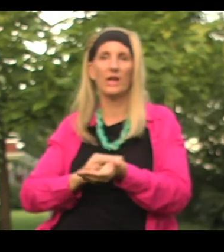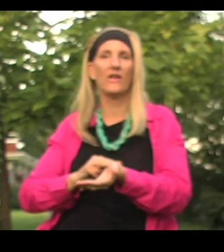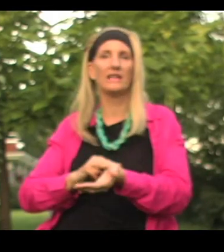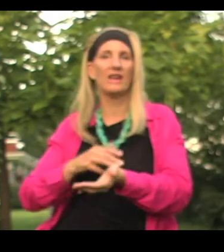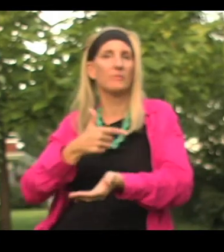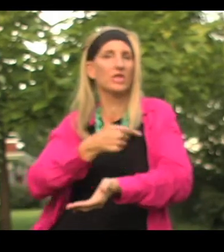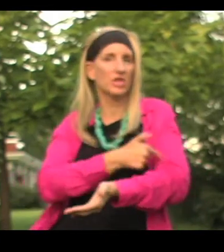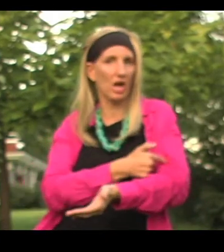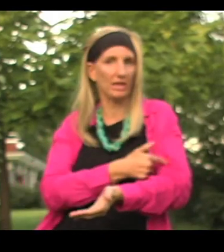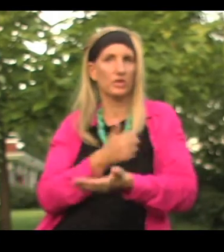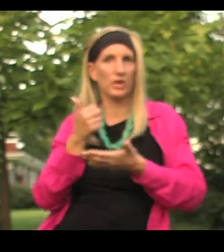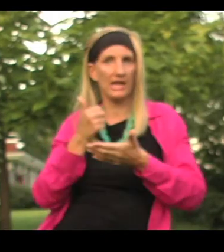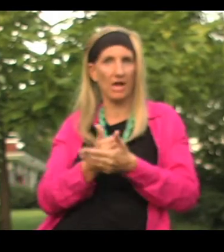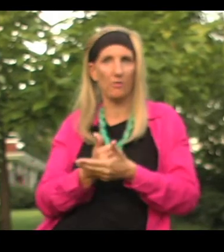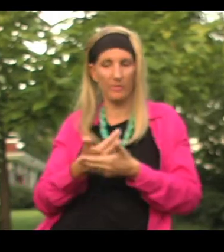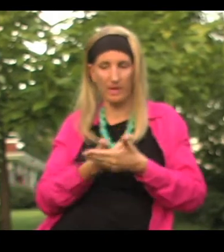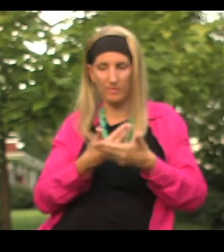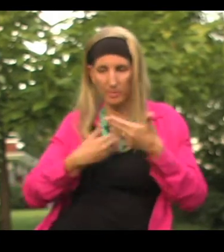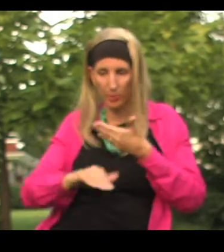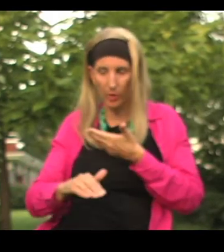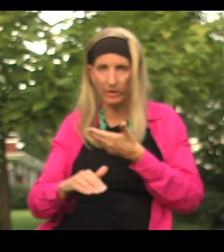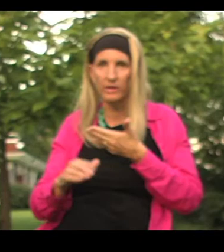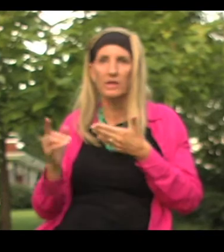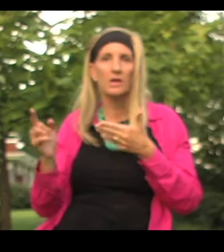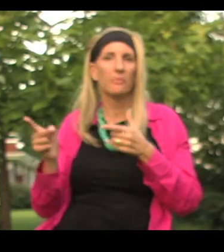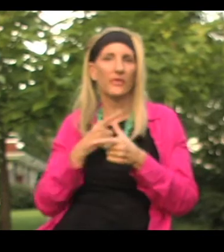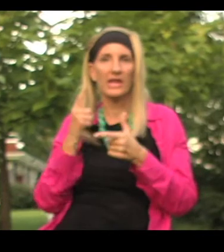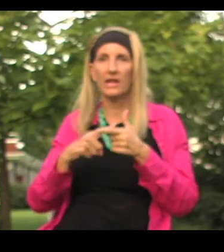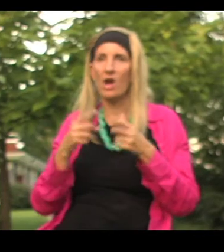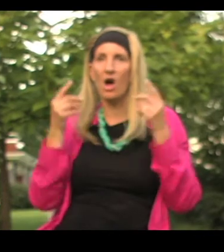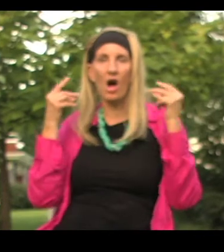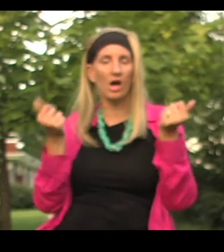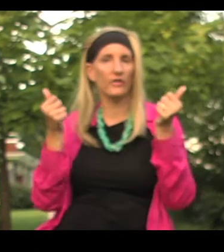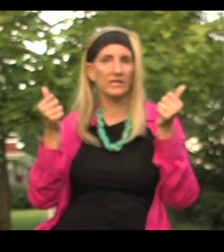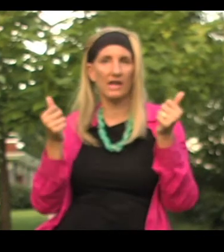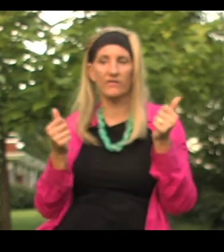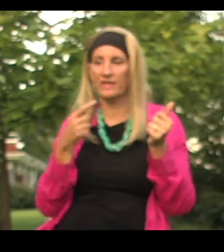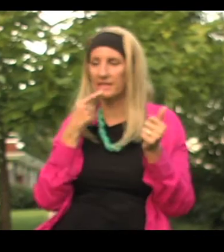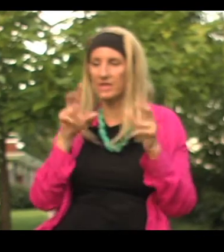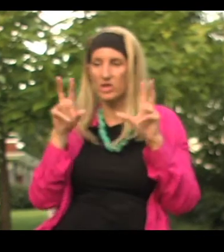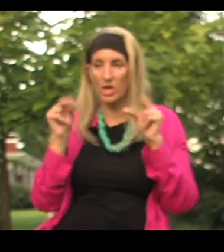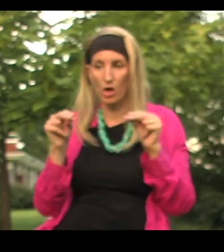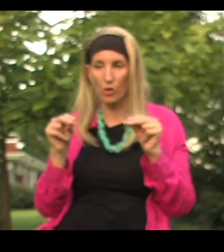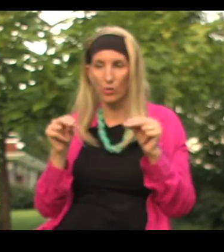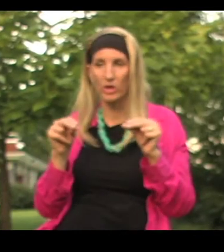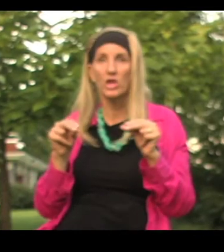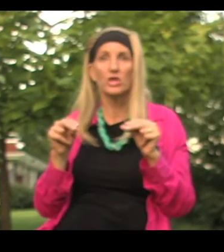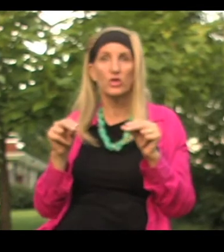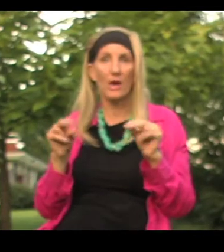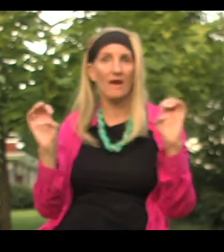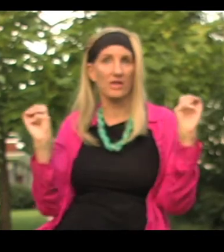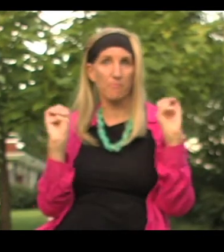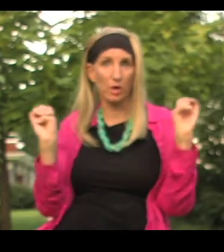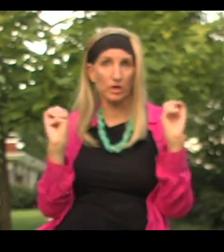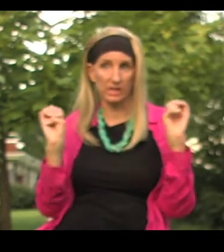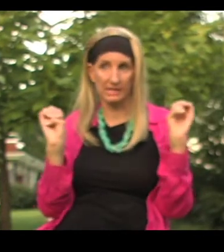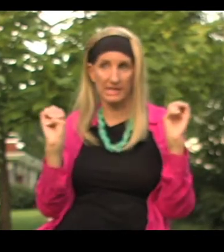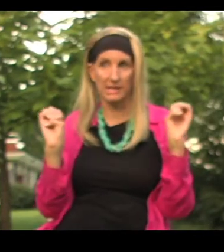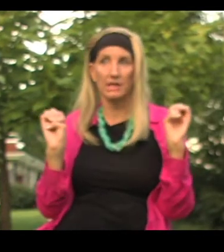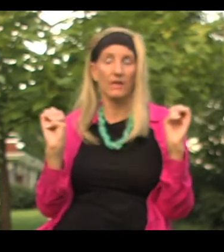they gave me a shot to try to help the baby be born. But then all of a sudden they said, "No, you have an emergency,